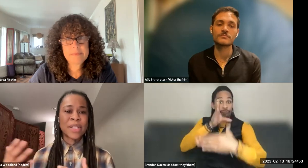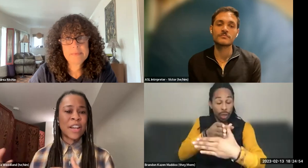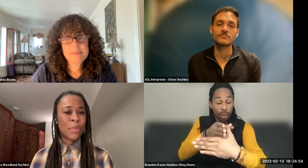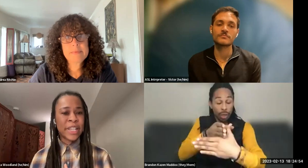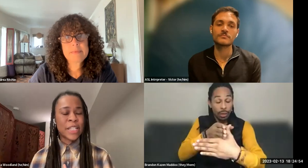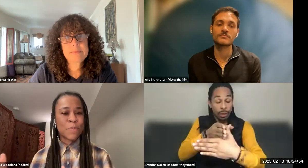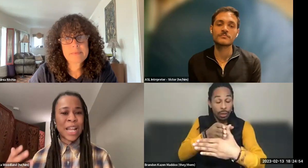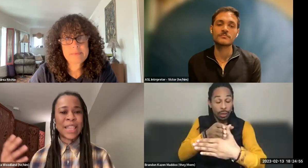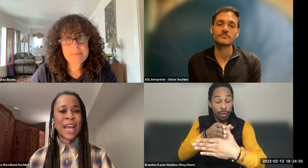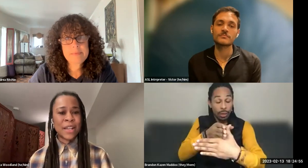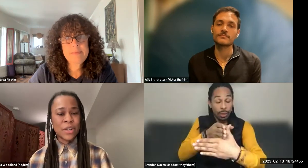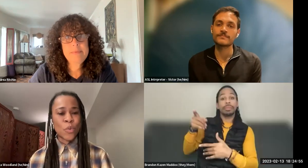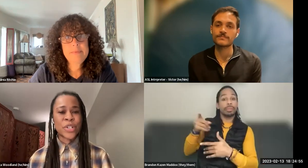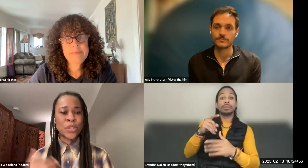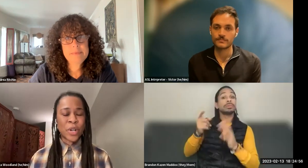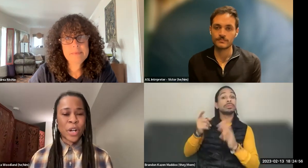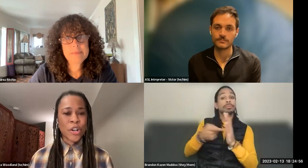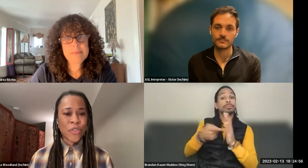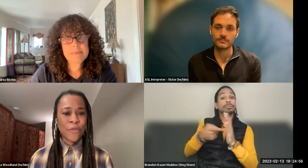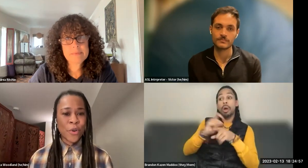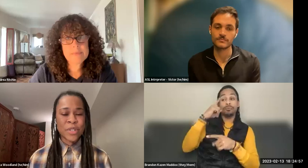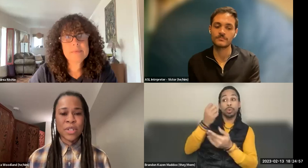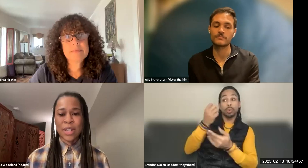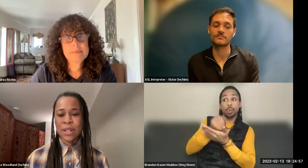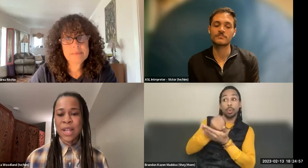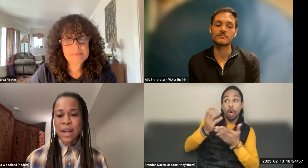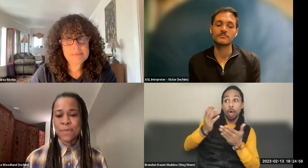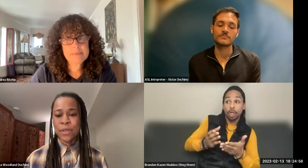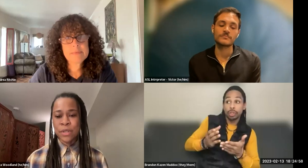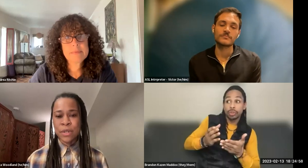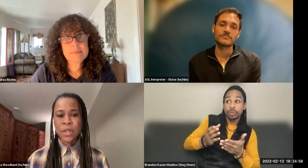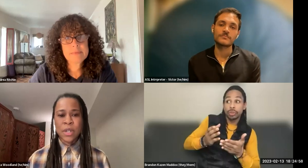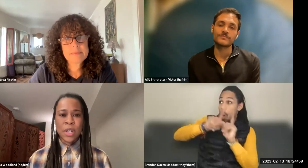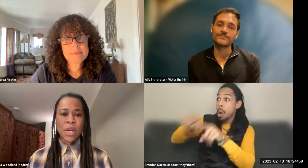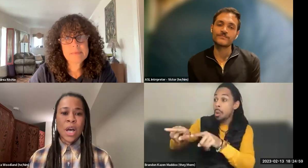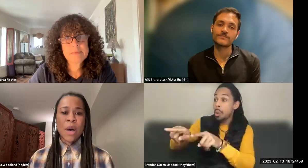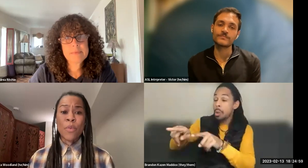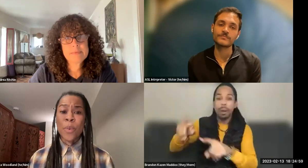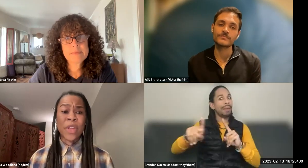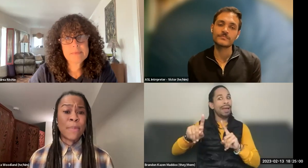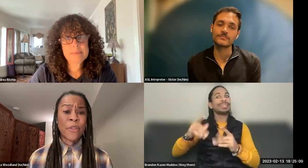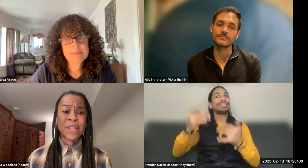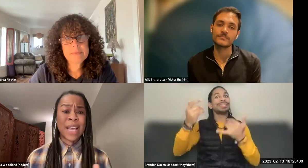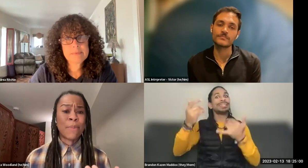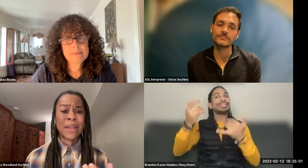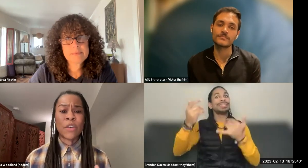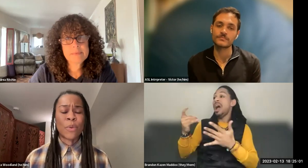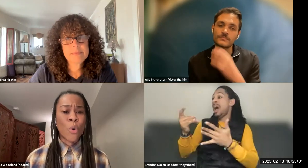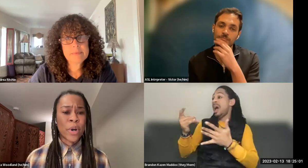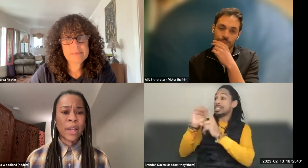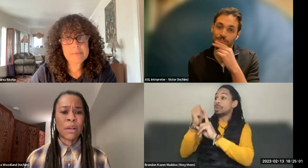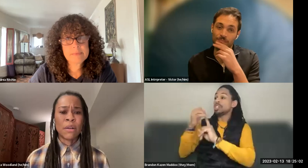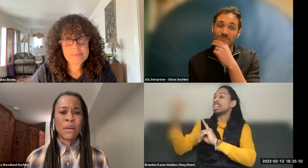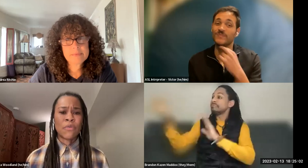to go out instead of police, but at the end, we're still incarcerating folks in psych hospitals. When we think about things like